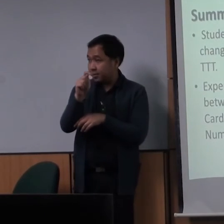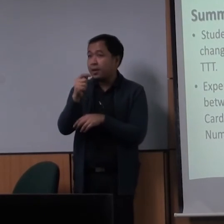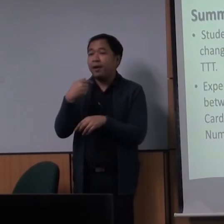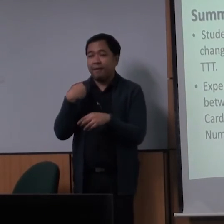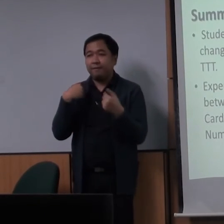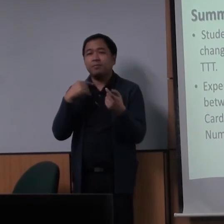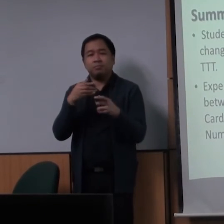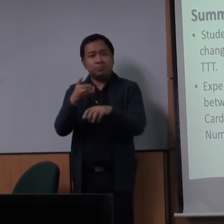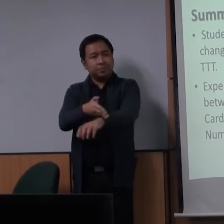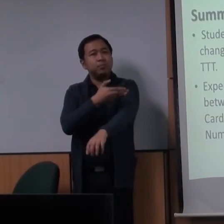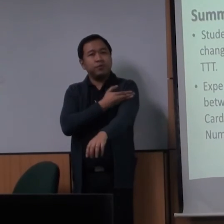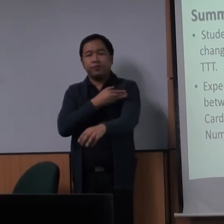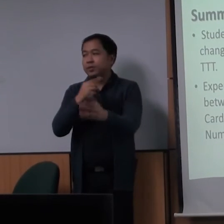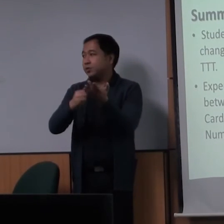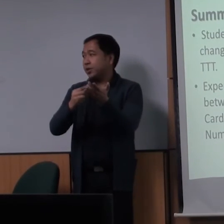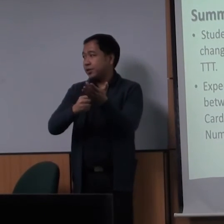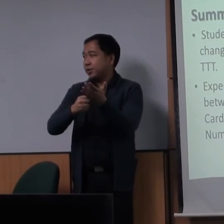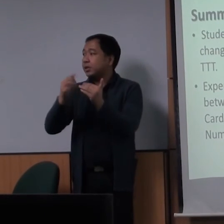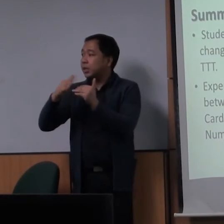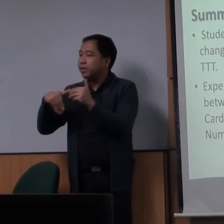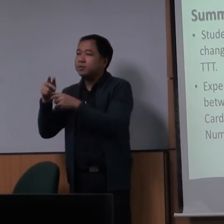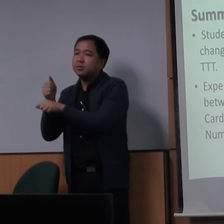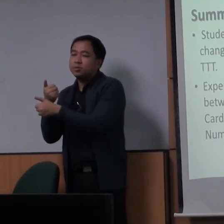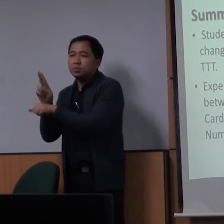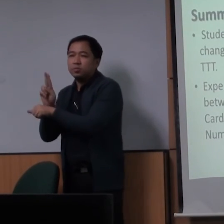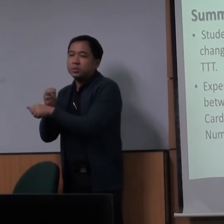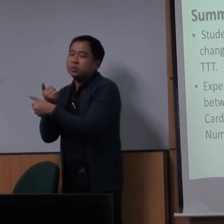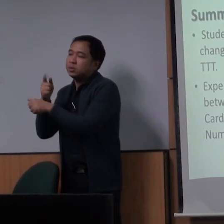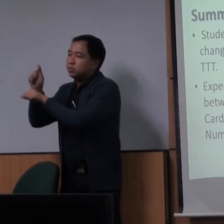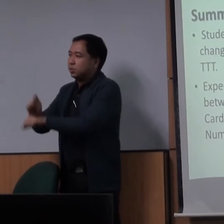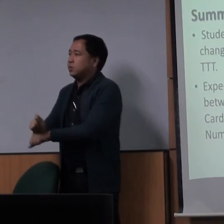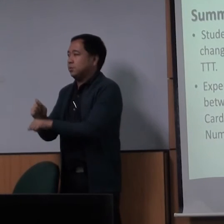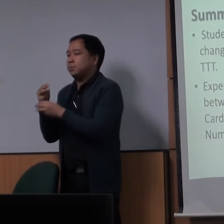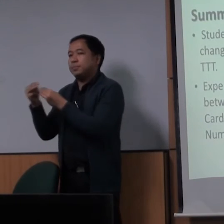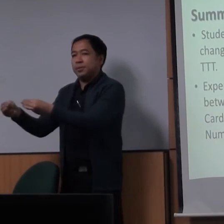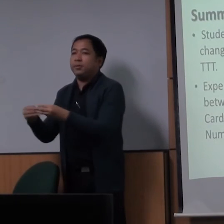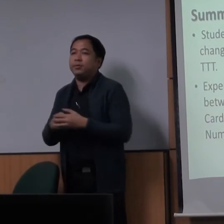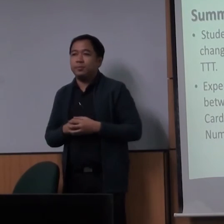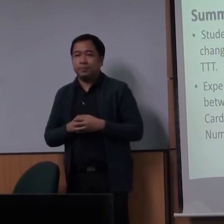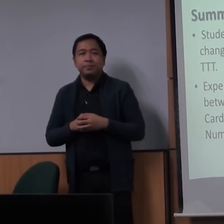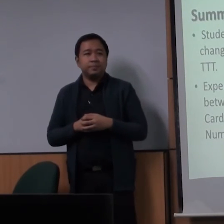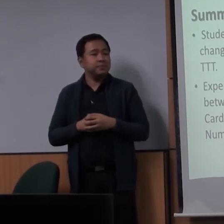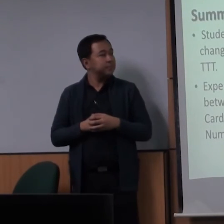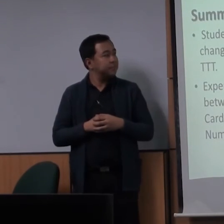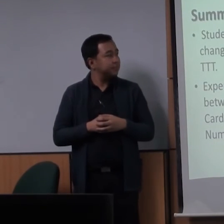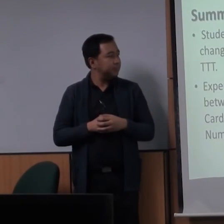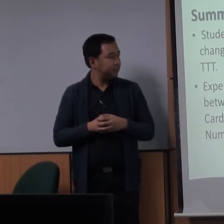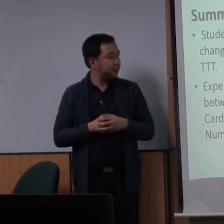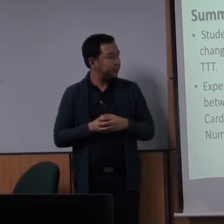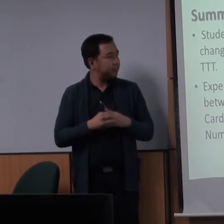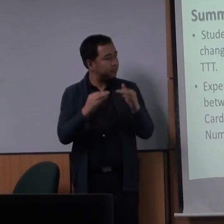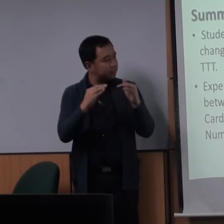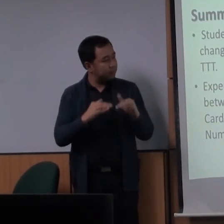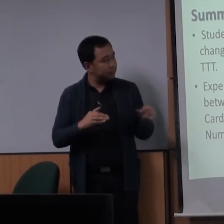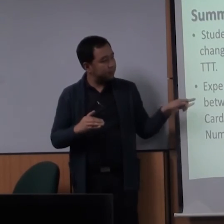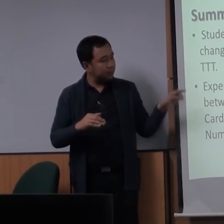mean change in scores than the student exposed to traditional teaching tool. And